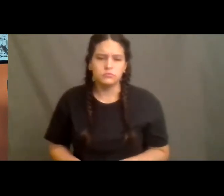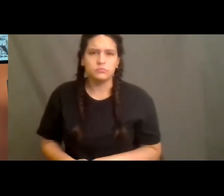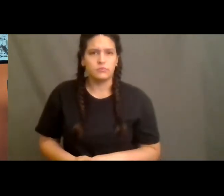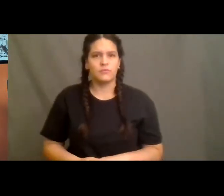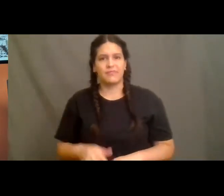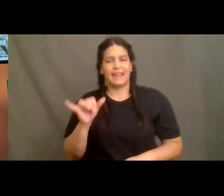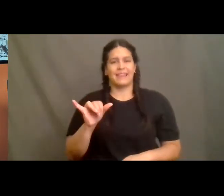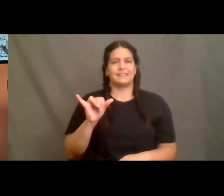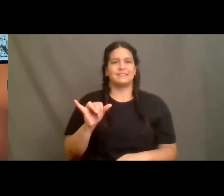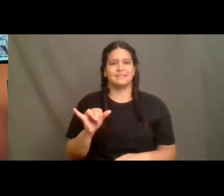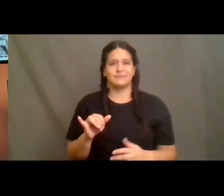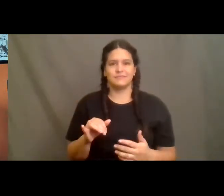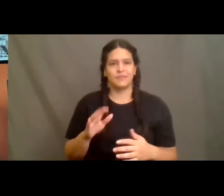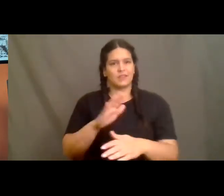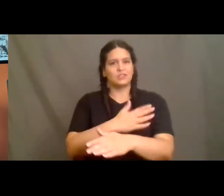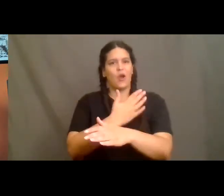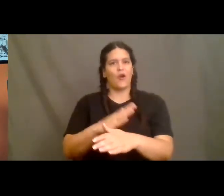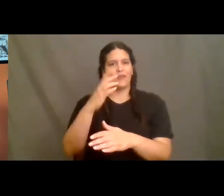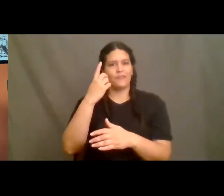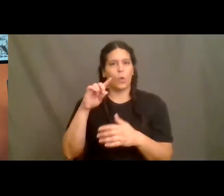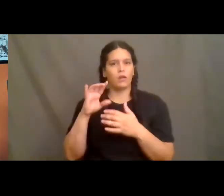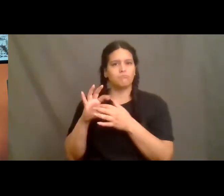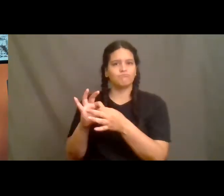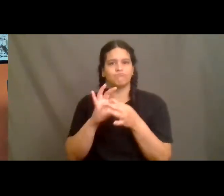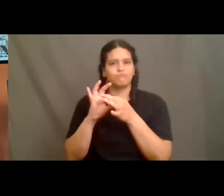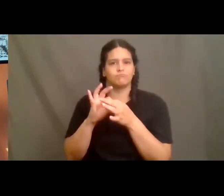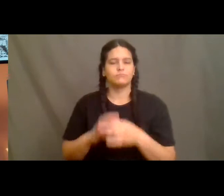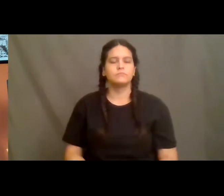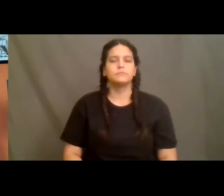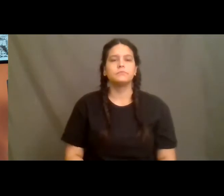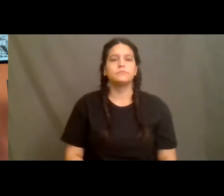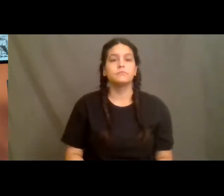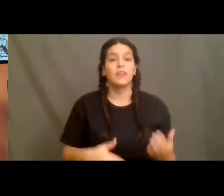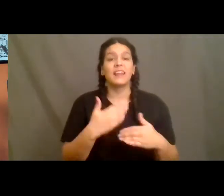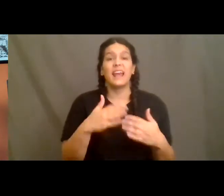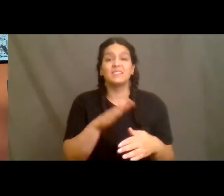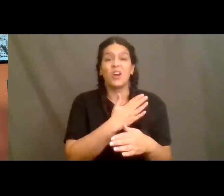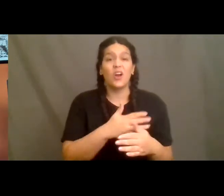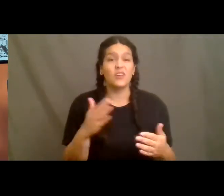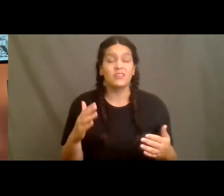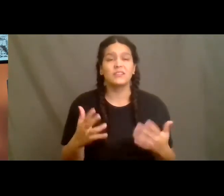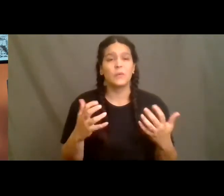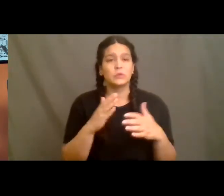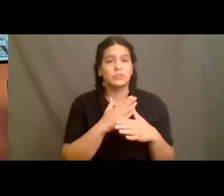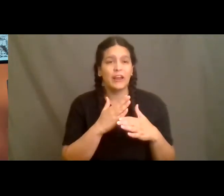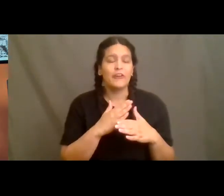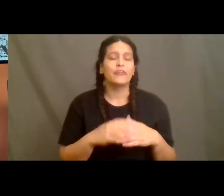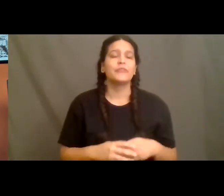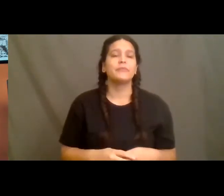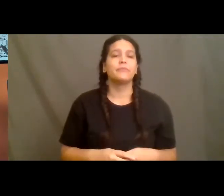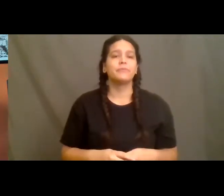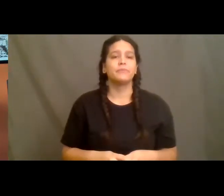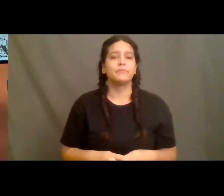that's the Ak’éí song. The next song that I would like to share with you